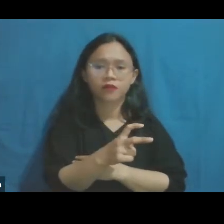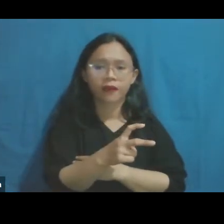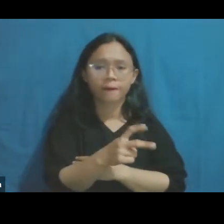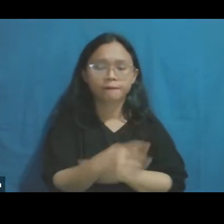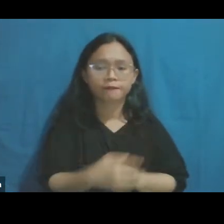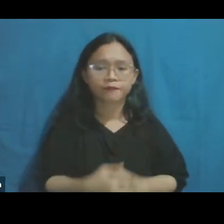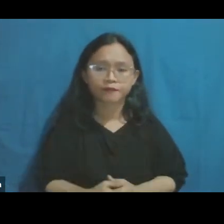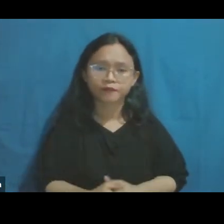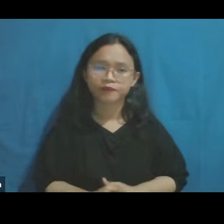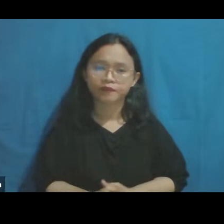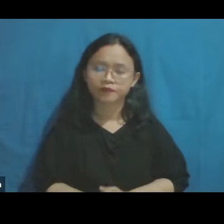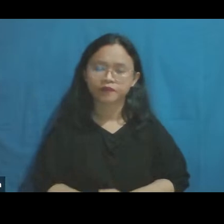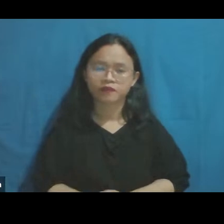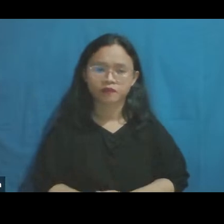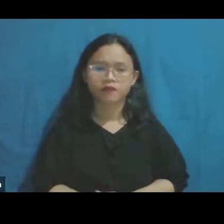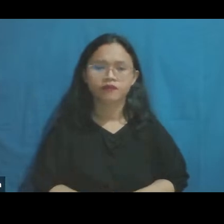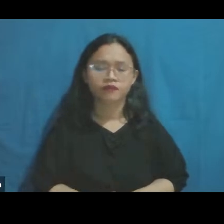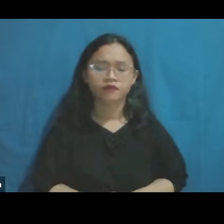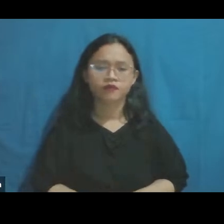I can see that